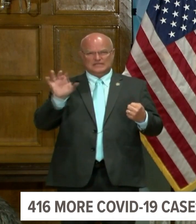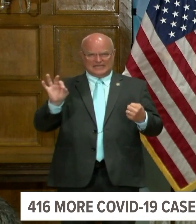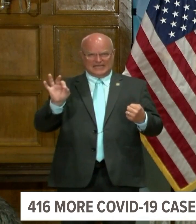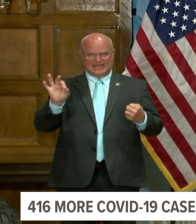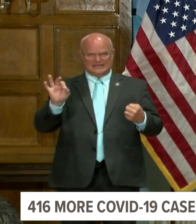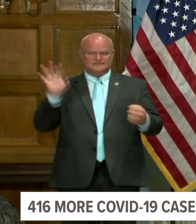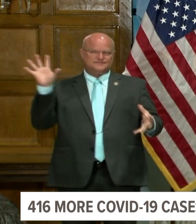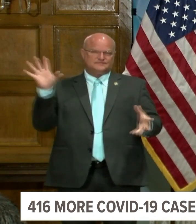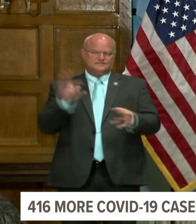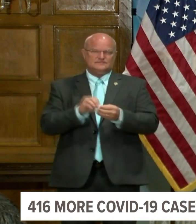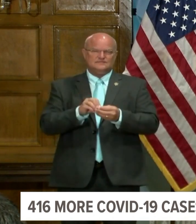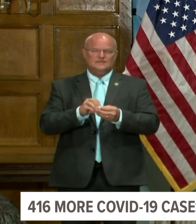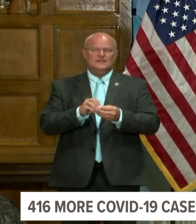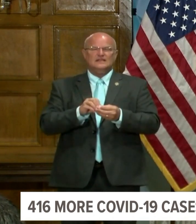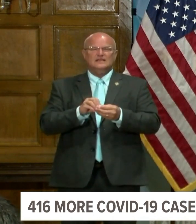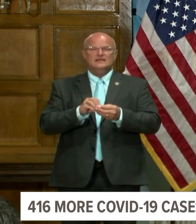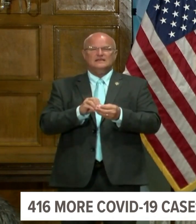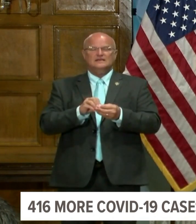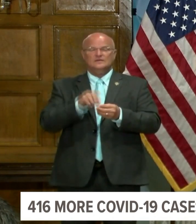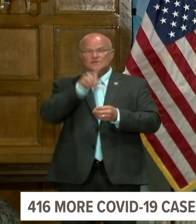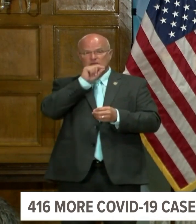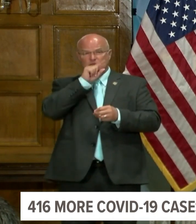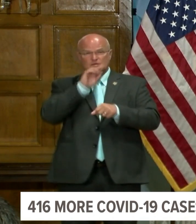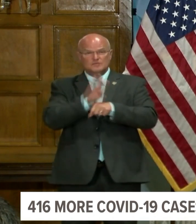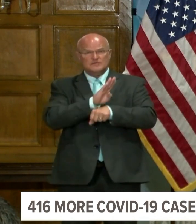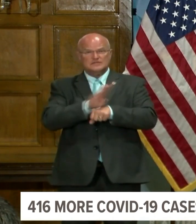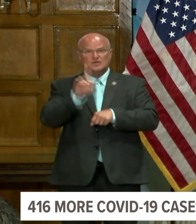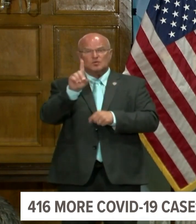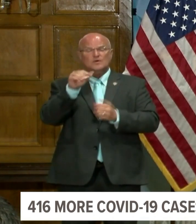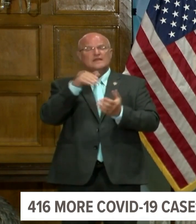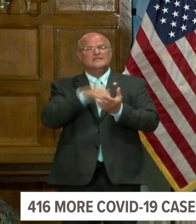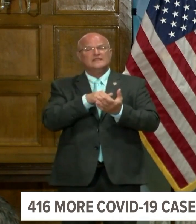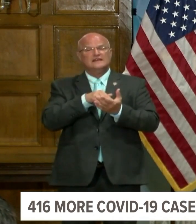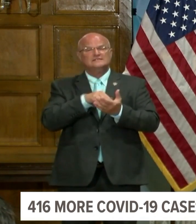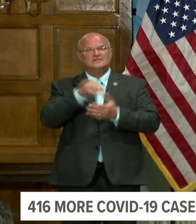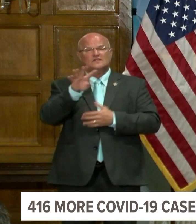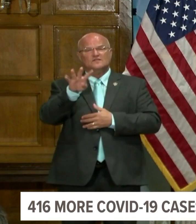829 for a total cases in poultry businesses of